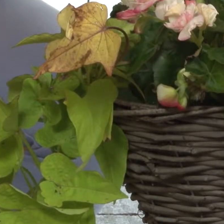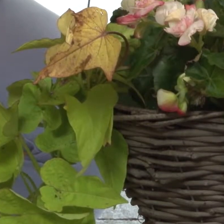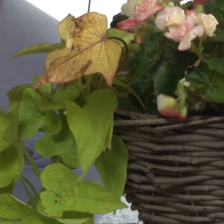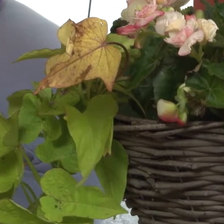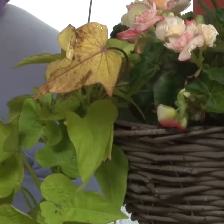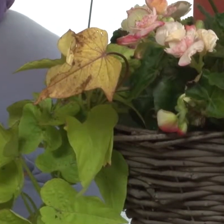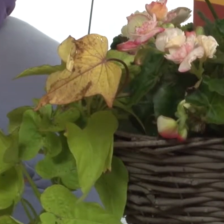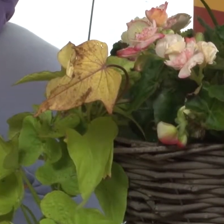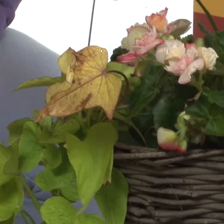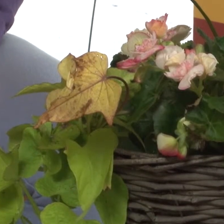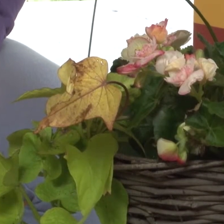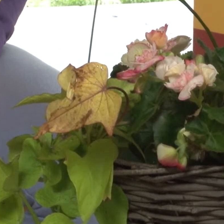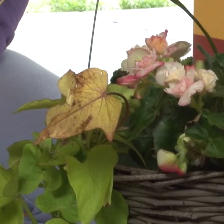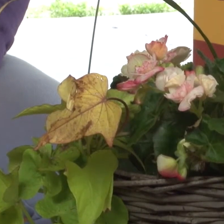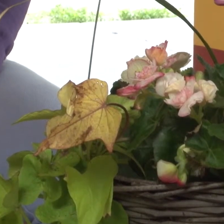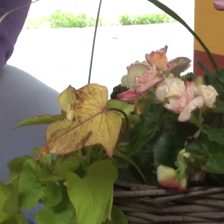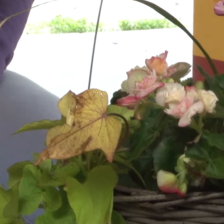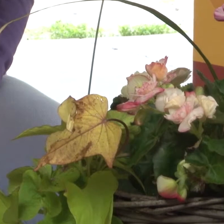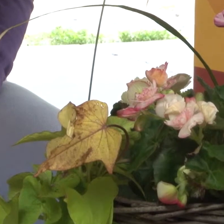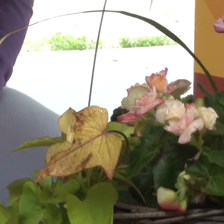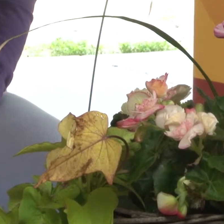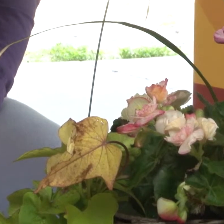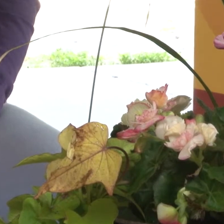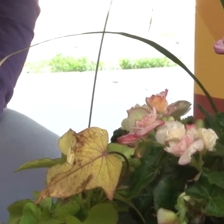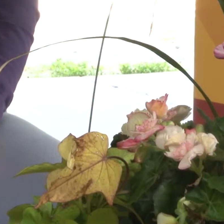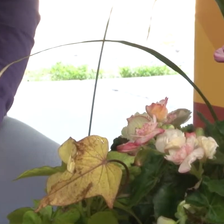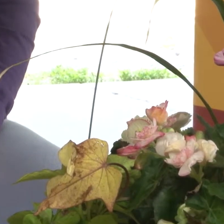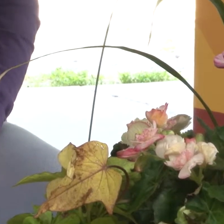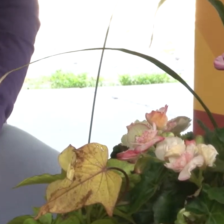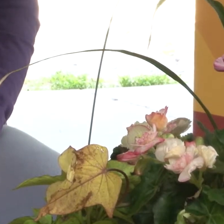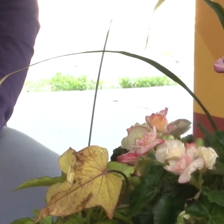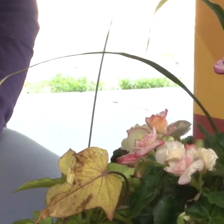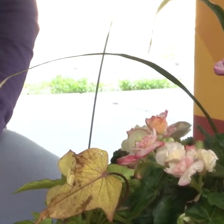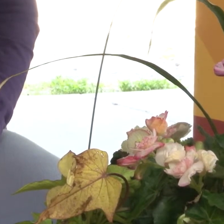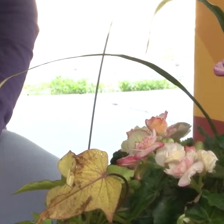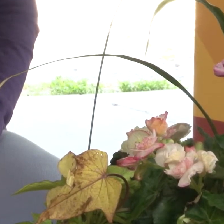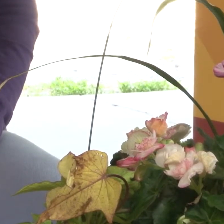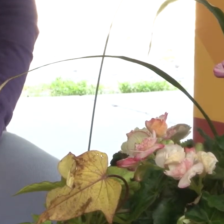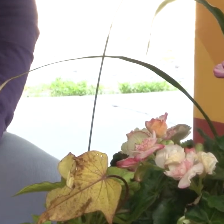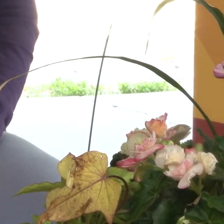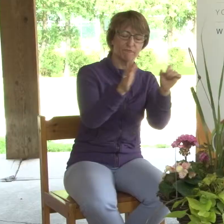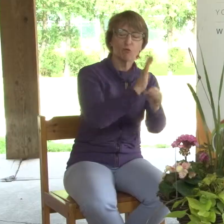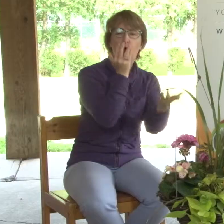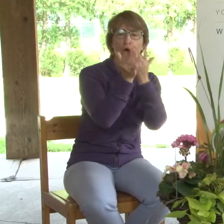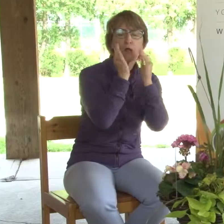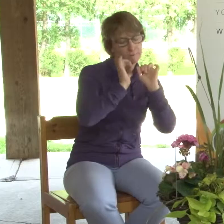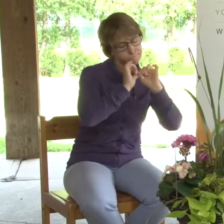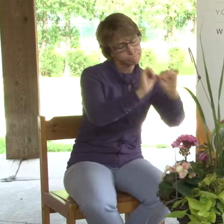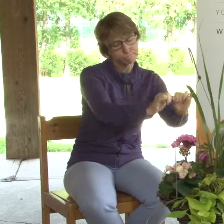cascade, one with plants that fill in, and they always will offer continuous color throughout the season.